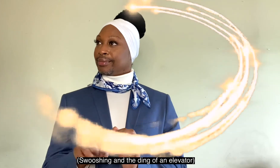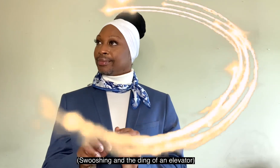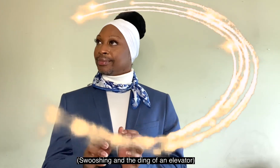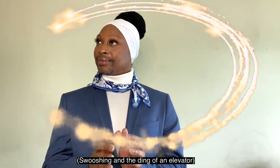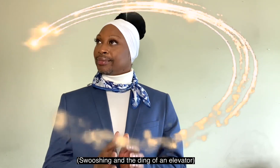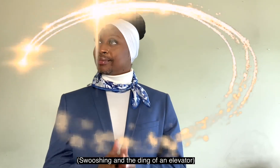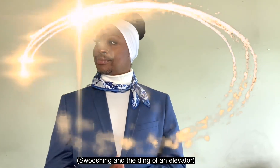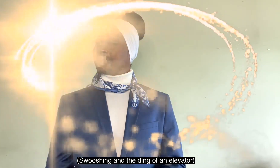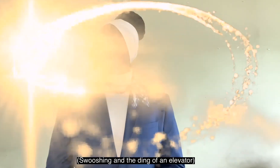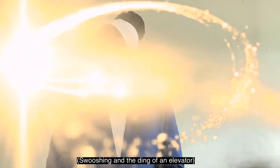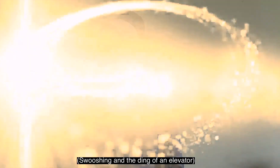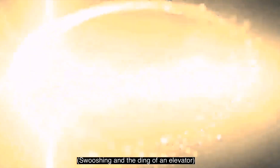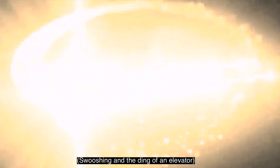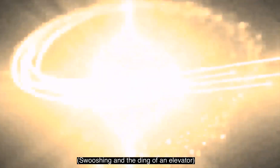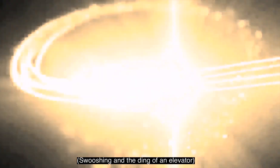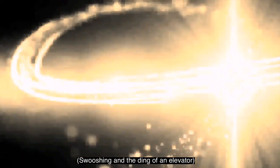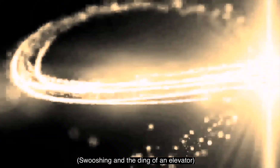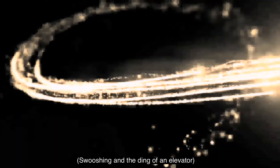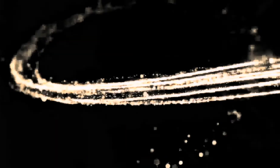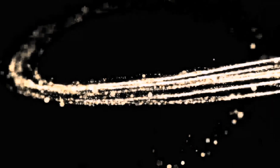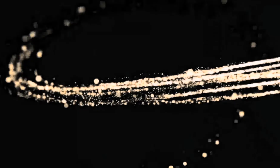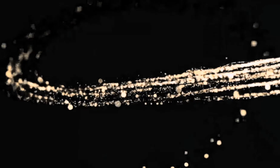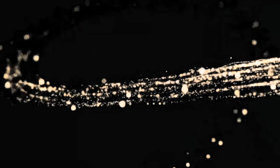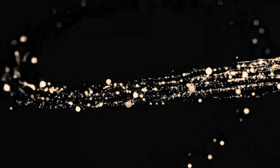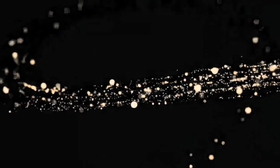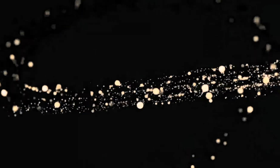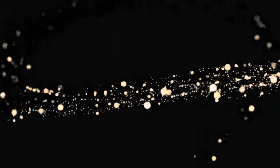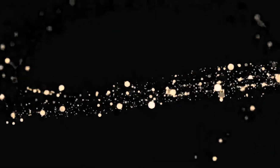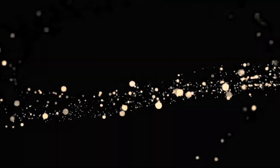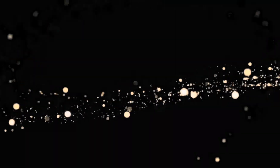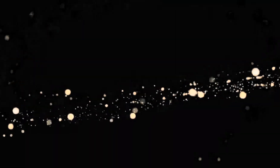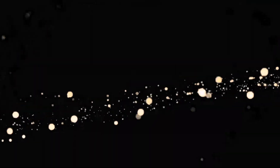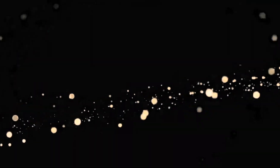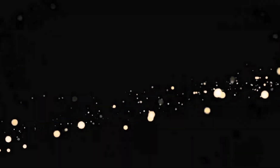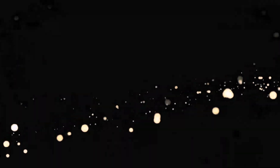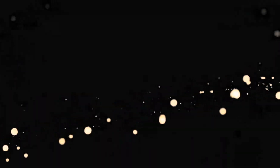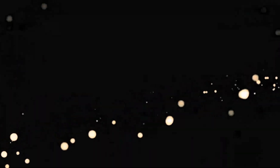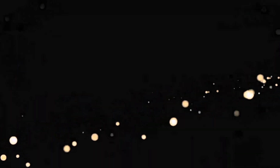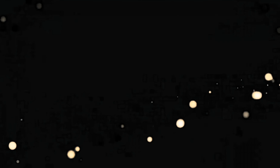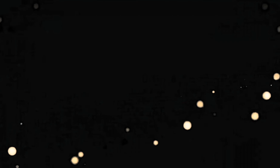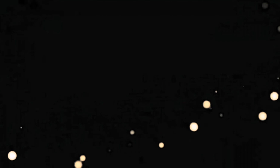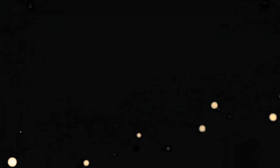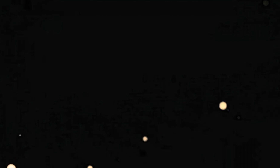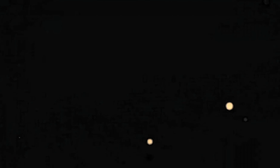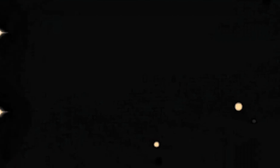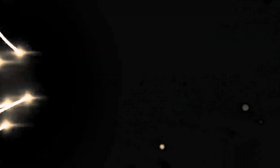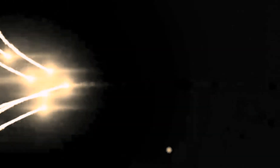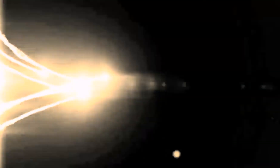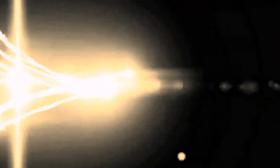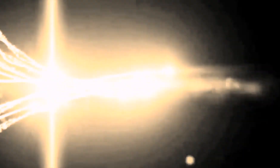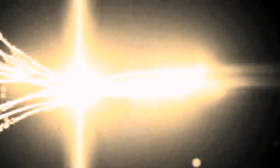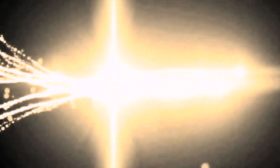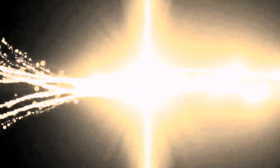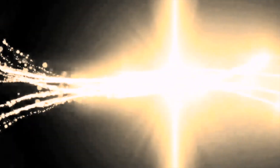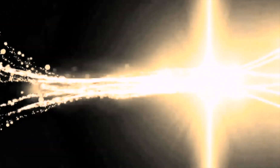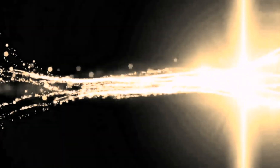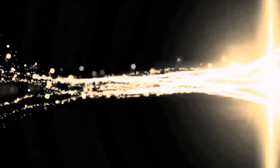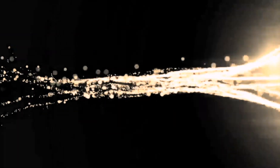ready for right.